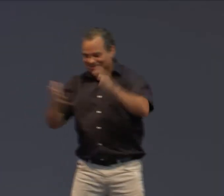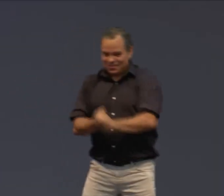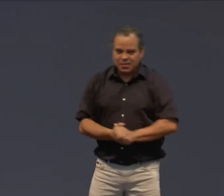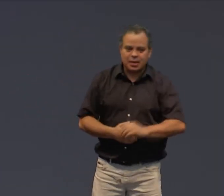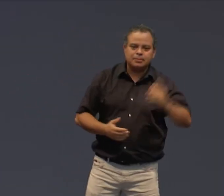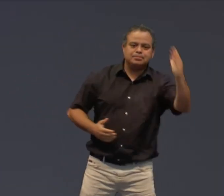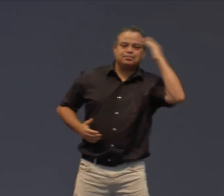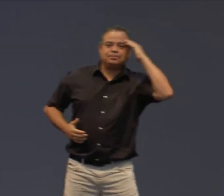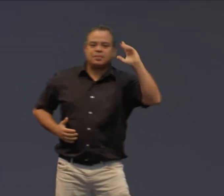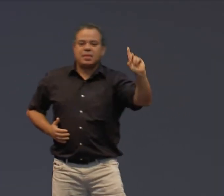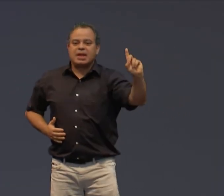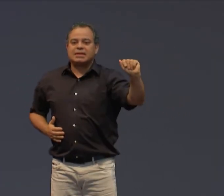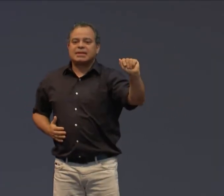And now I'm up.